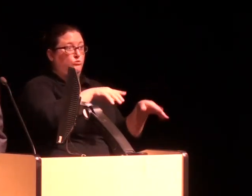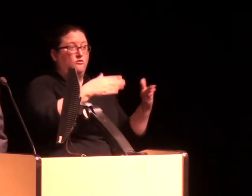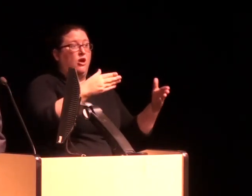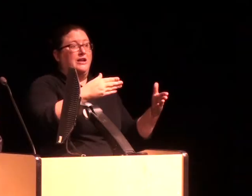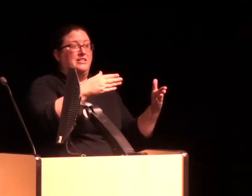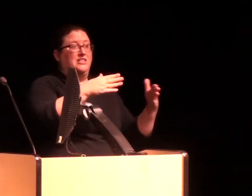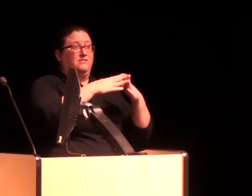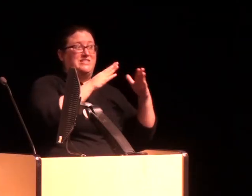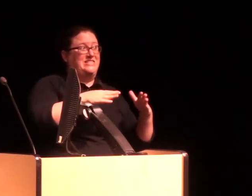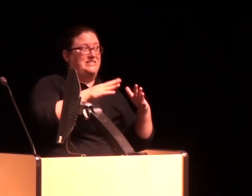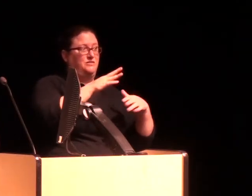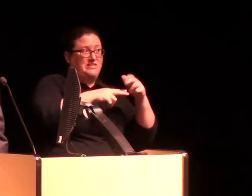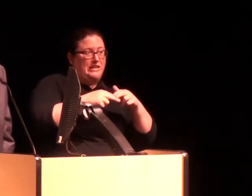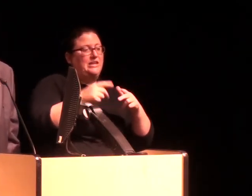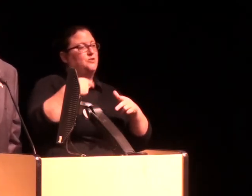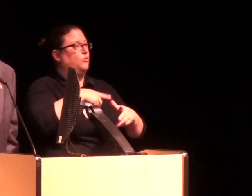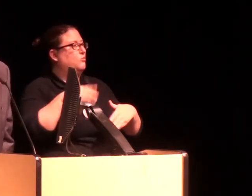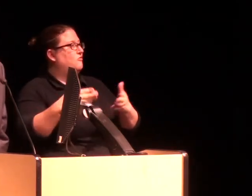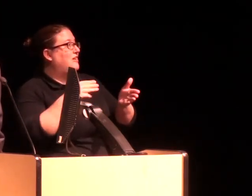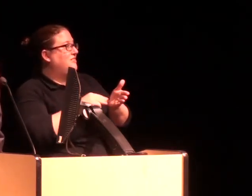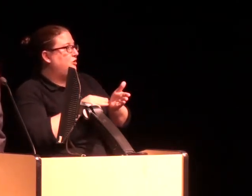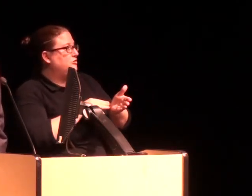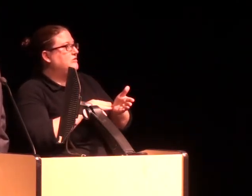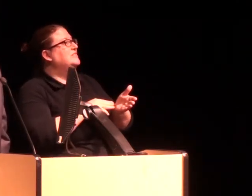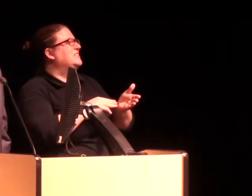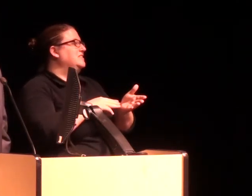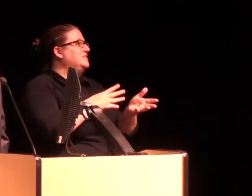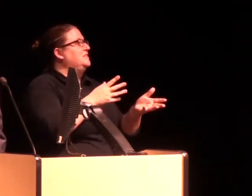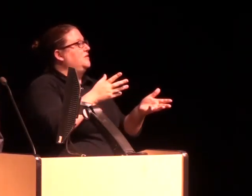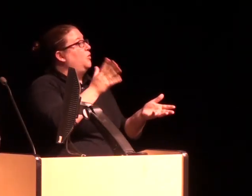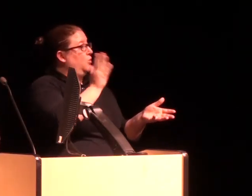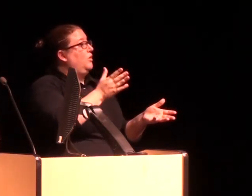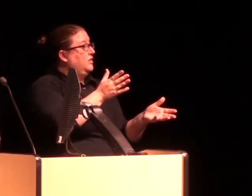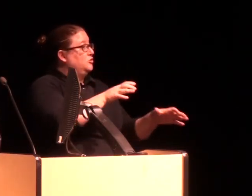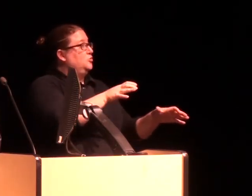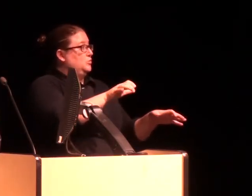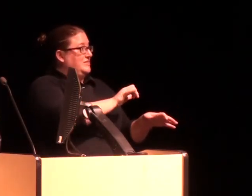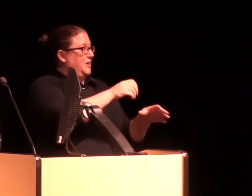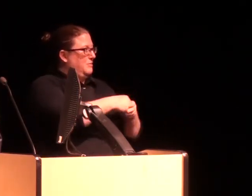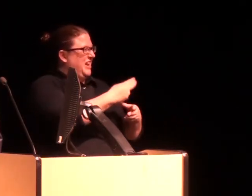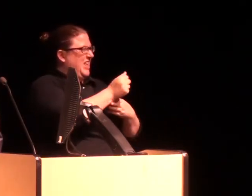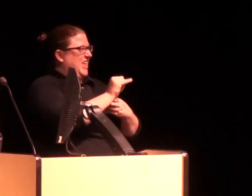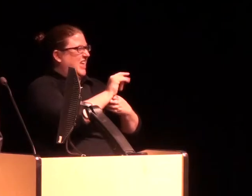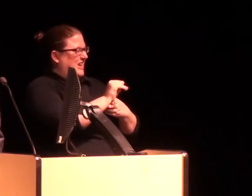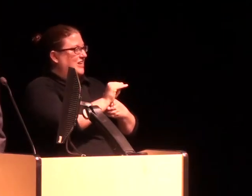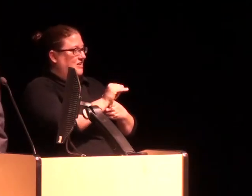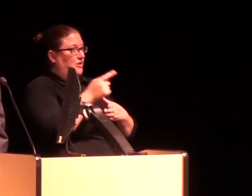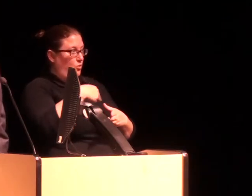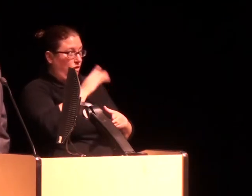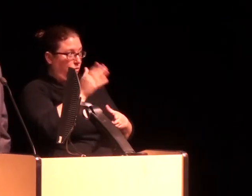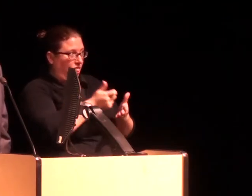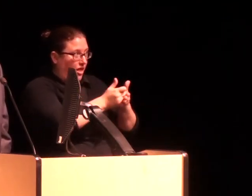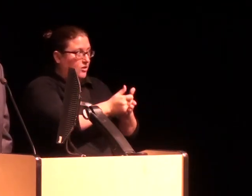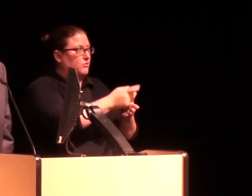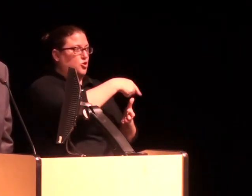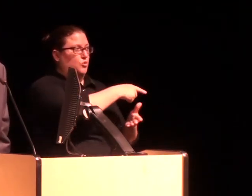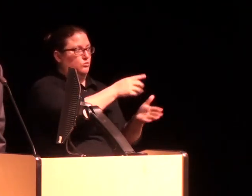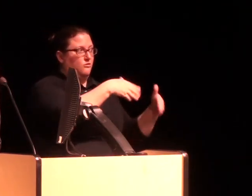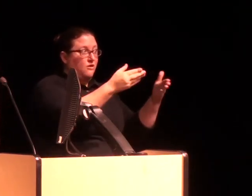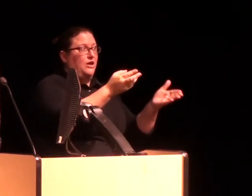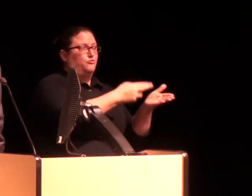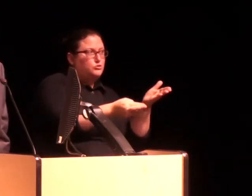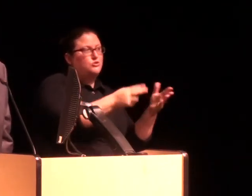doctors. Probably we are going to do the same in Haiti. We are going to help Haiti, you are going to provide resources, facilities,